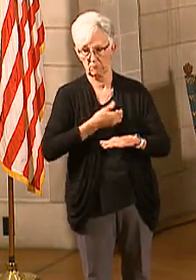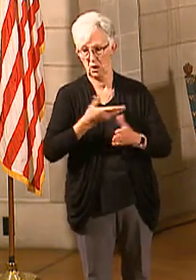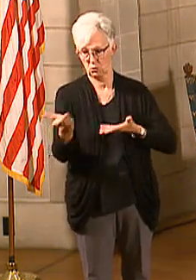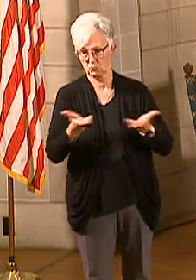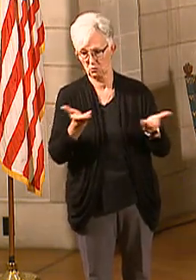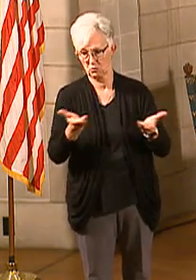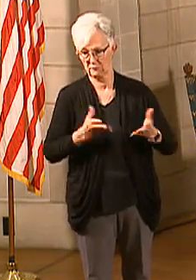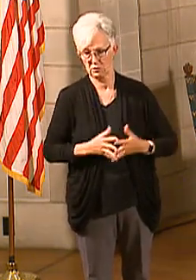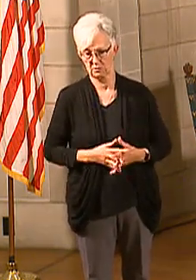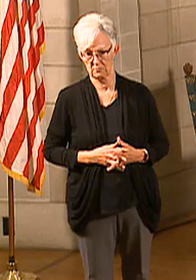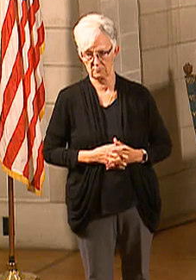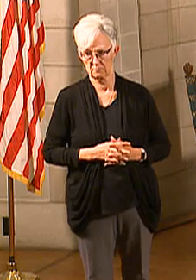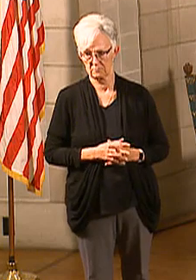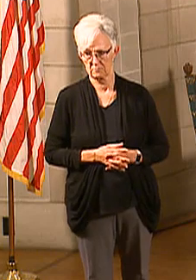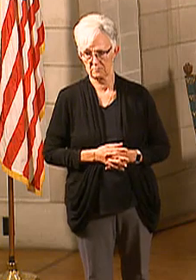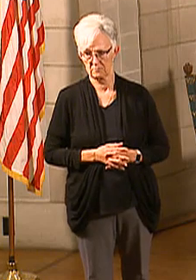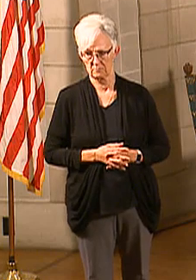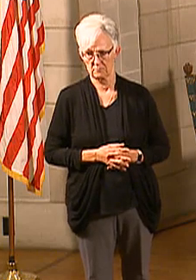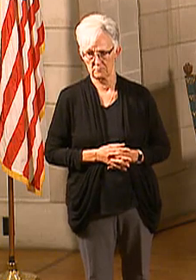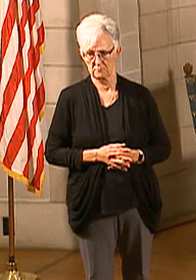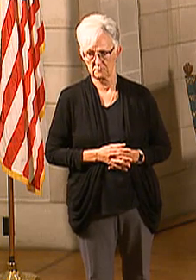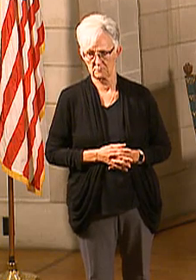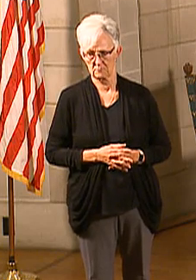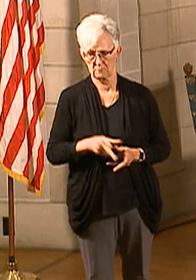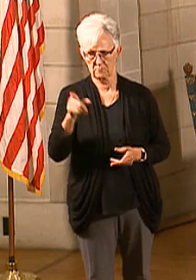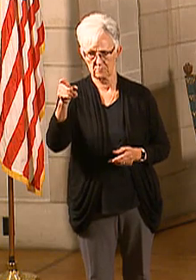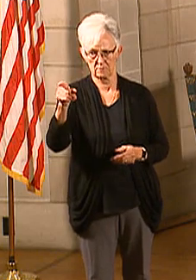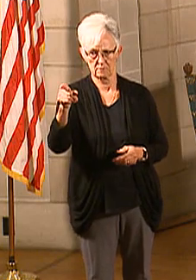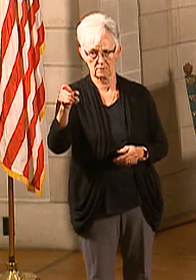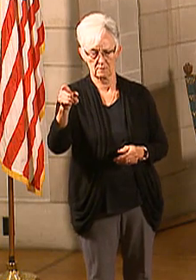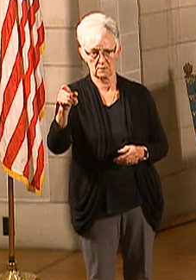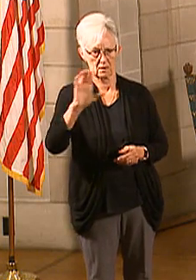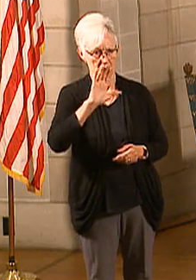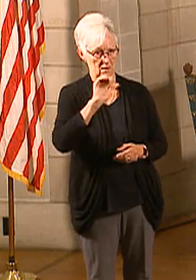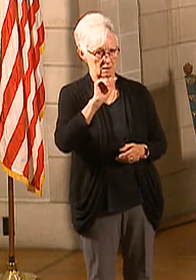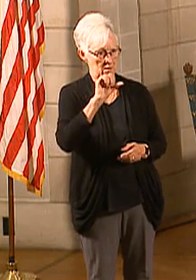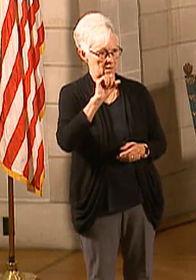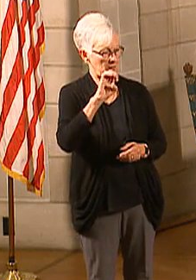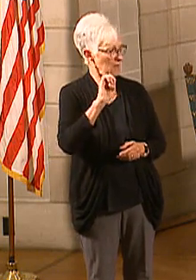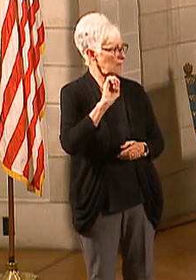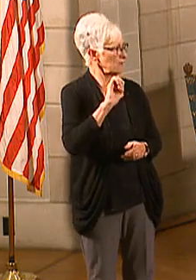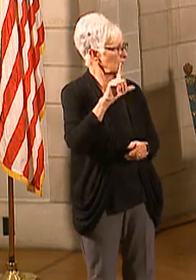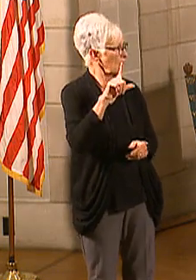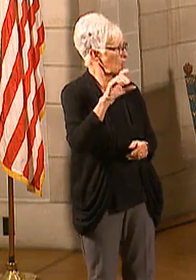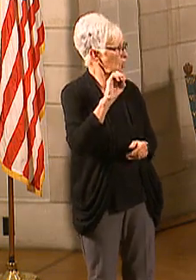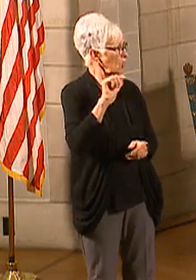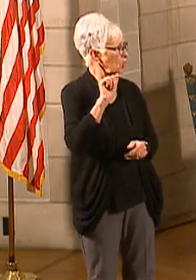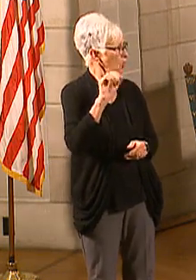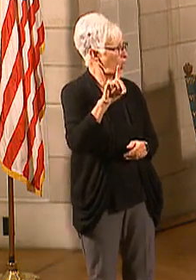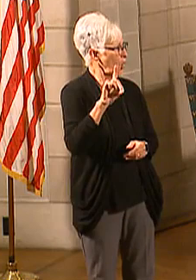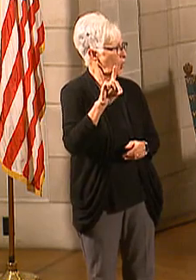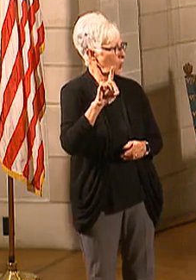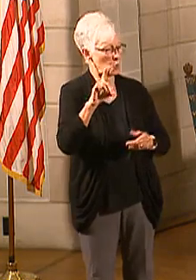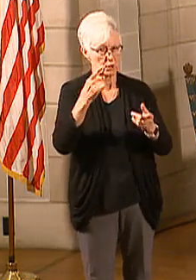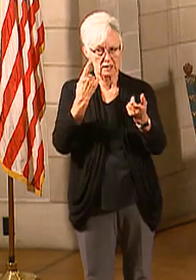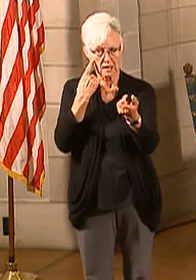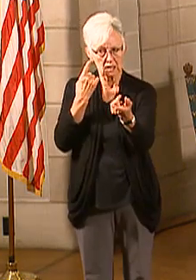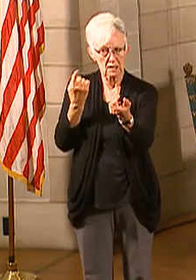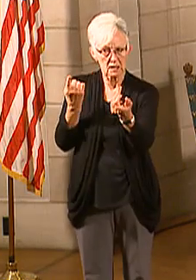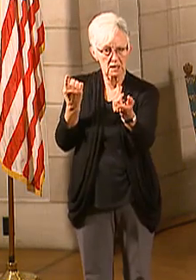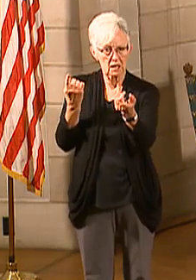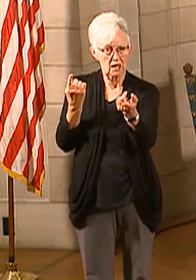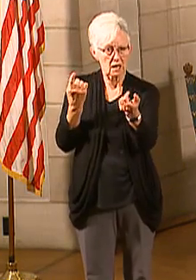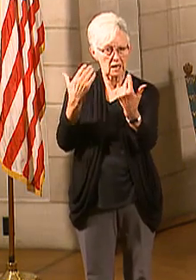So, did I hear you right, the caseload compliance is better than 60% now, or